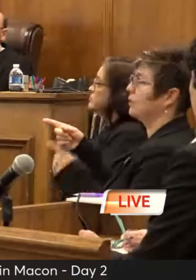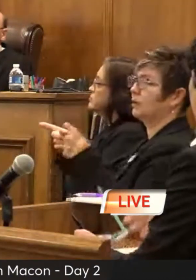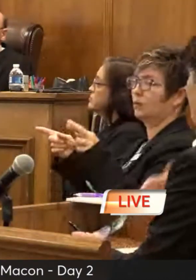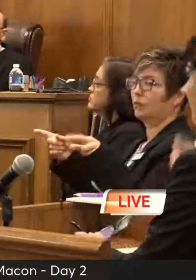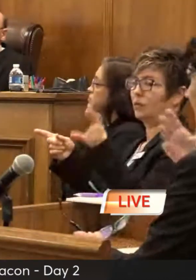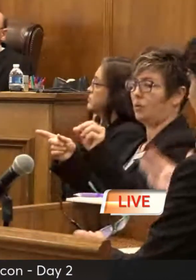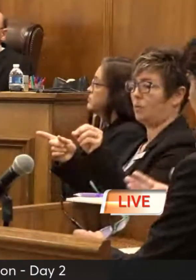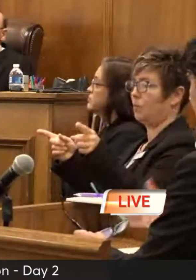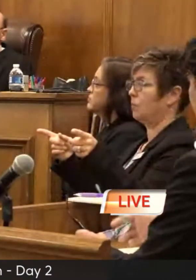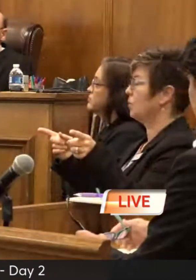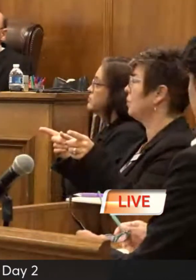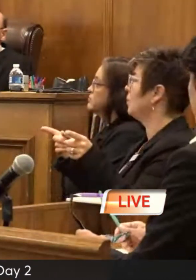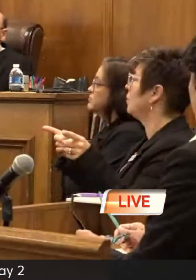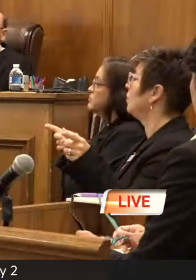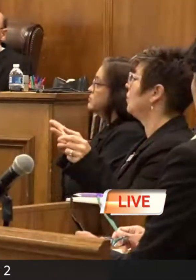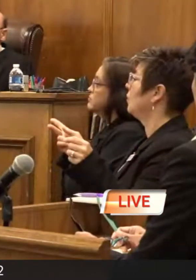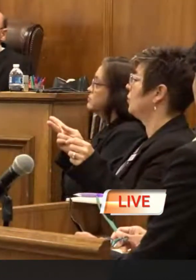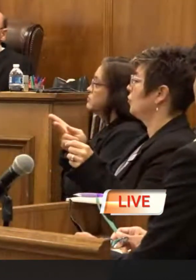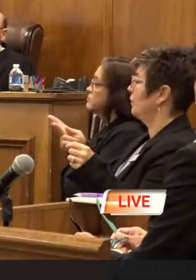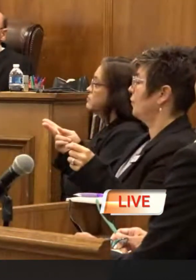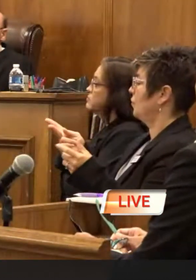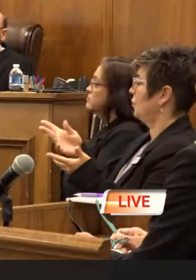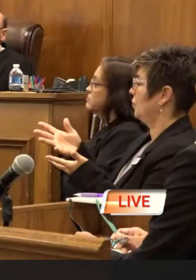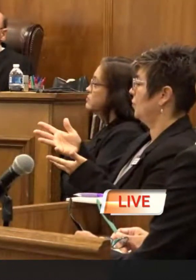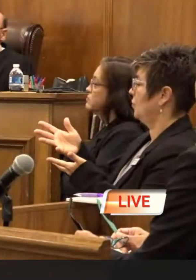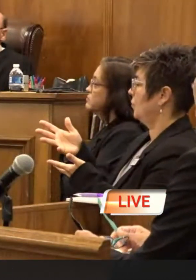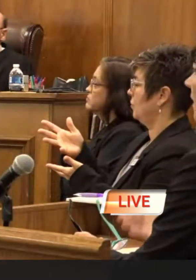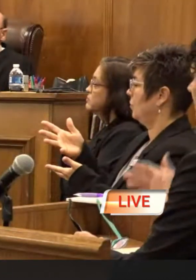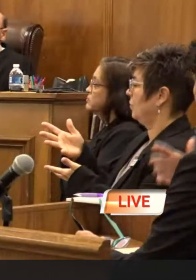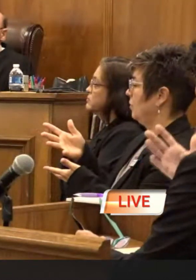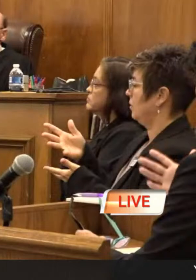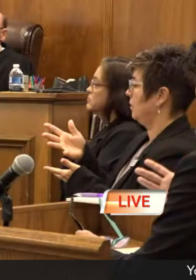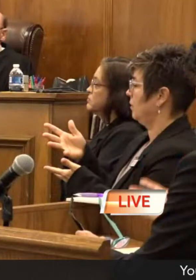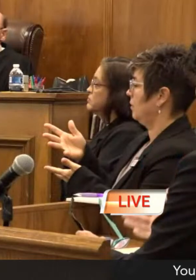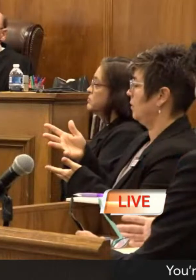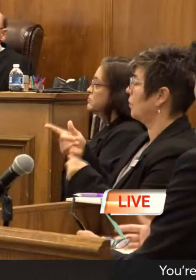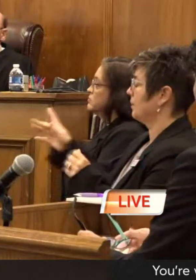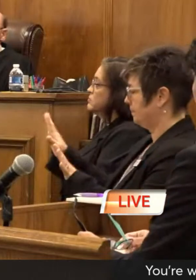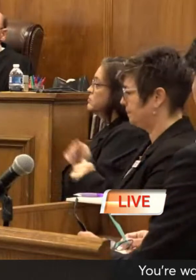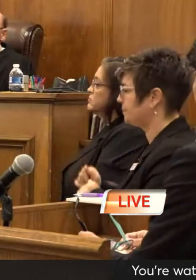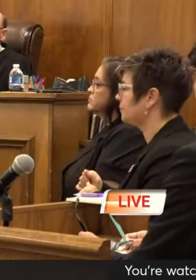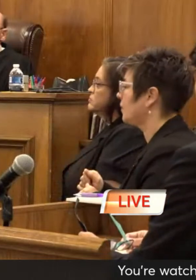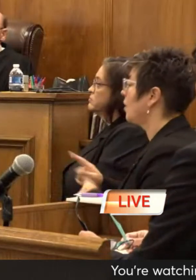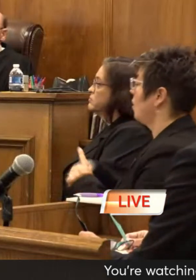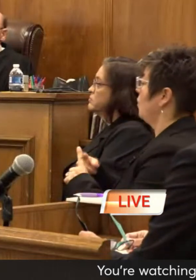with hearing individuals, and you're watching him communicate,